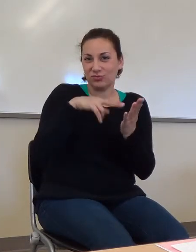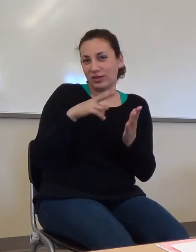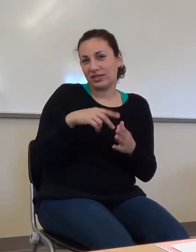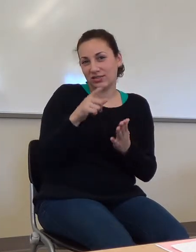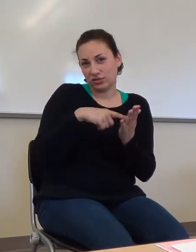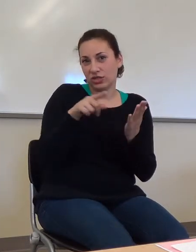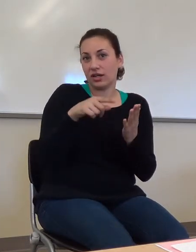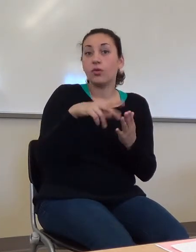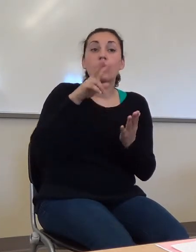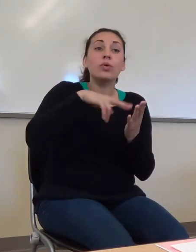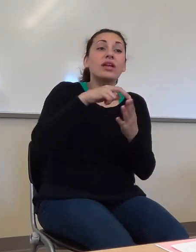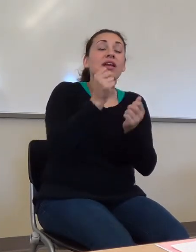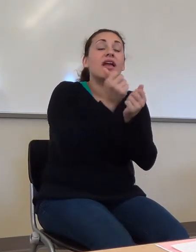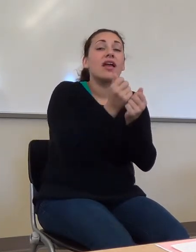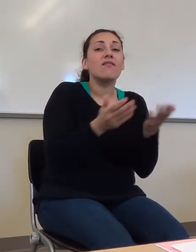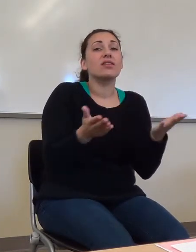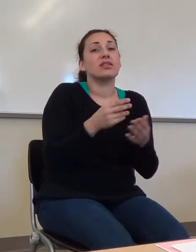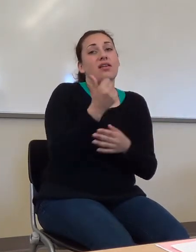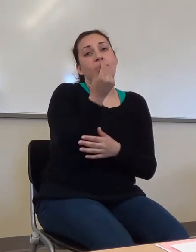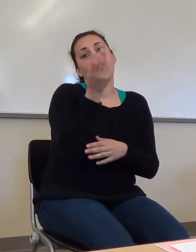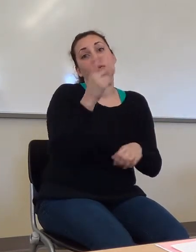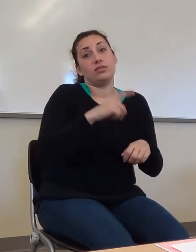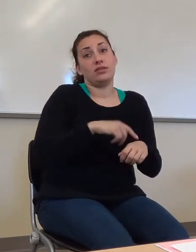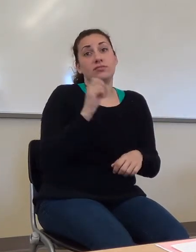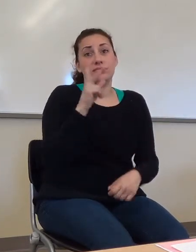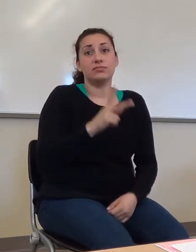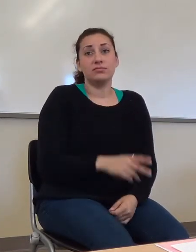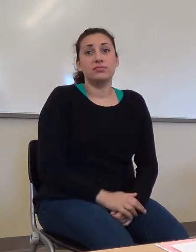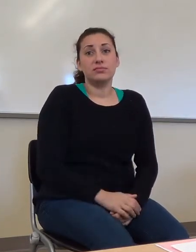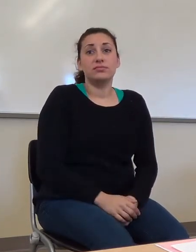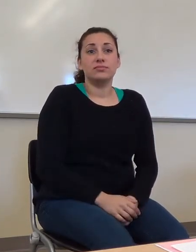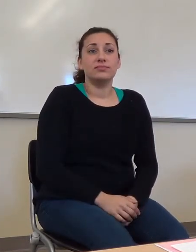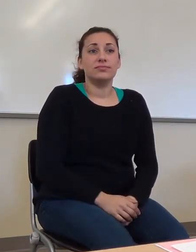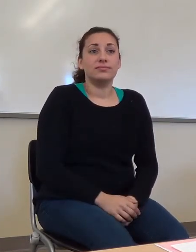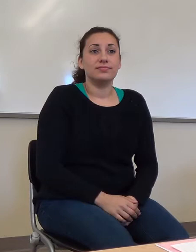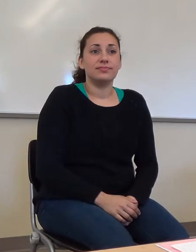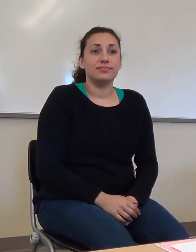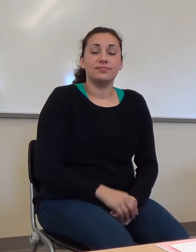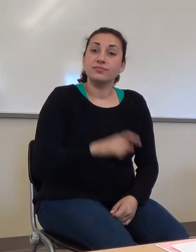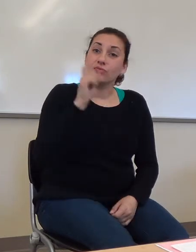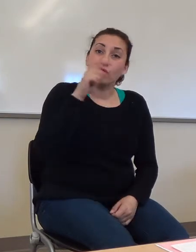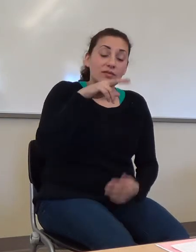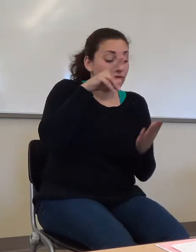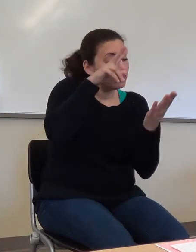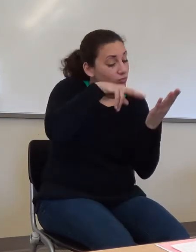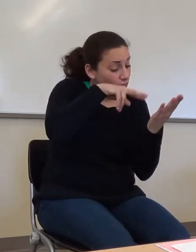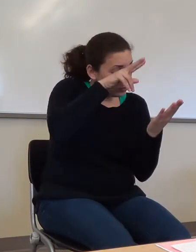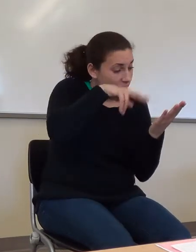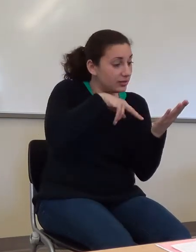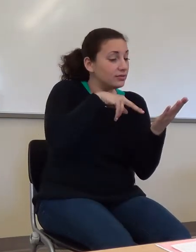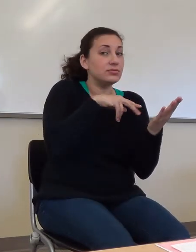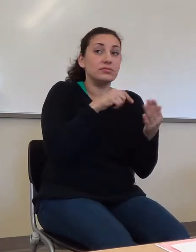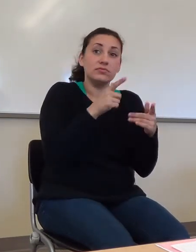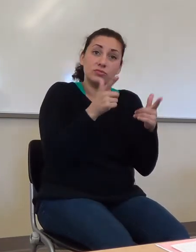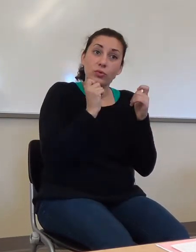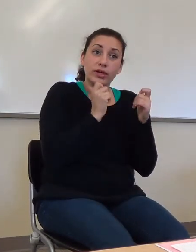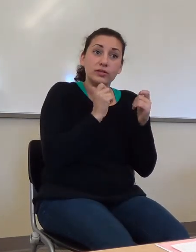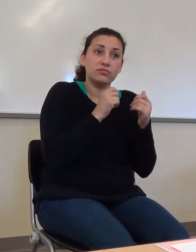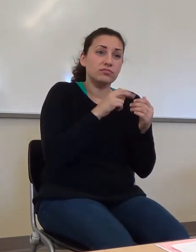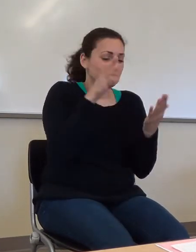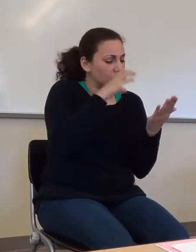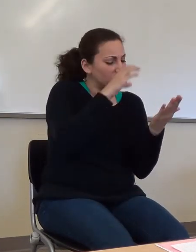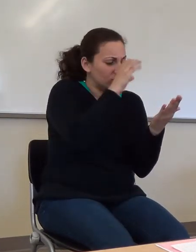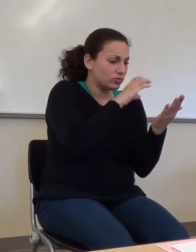have to read the whole thing several times. That's the whole point here. You have to glance it over once, looking for a